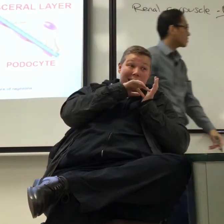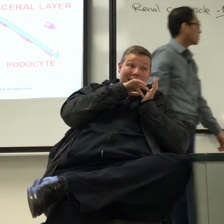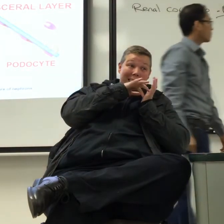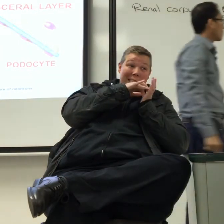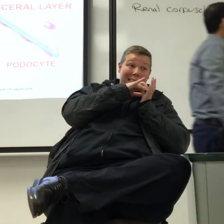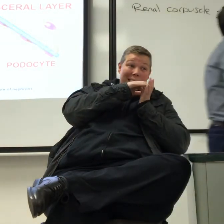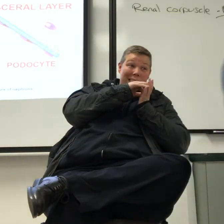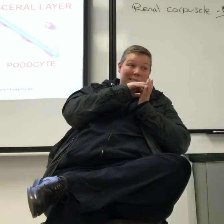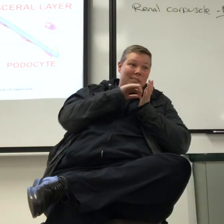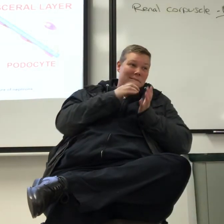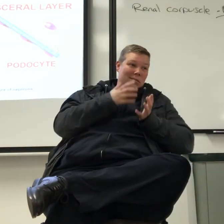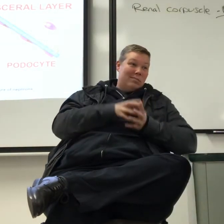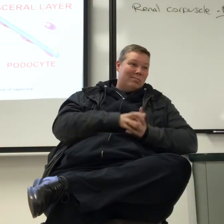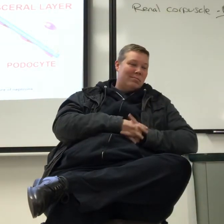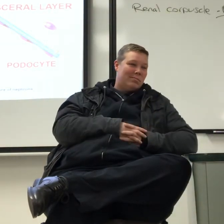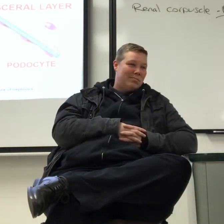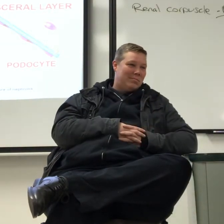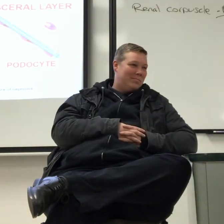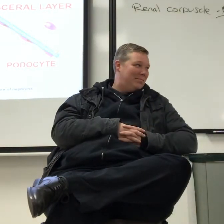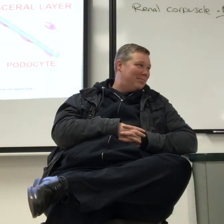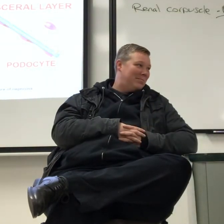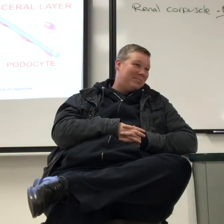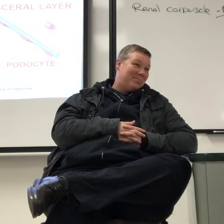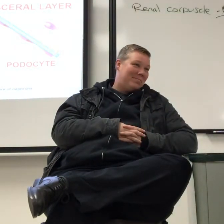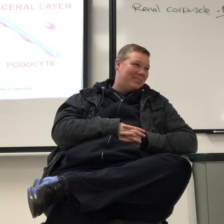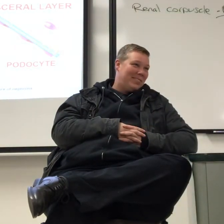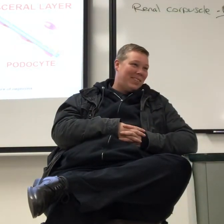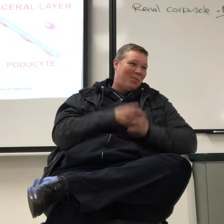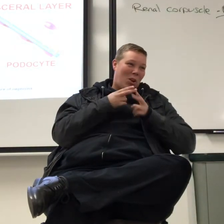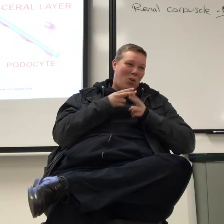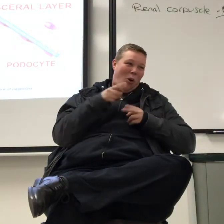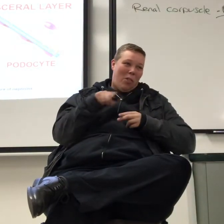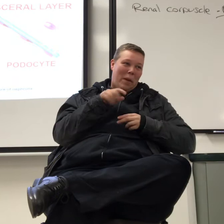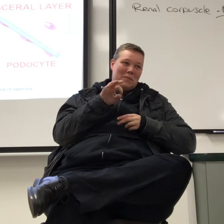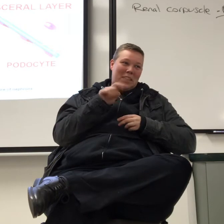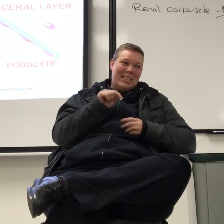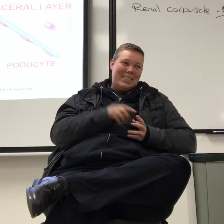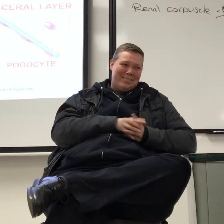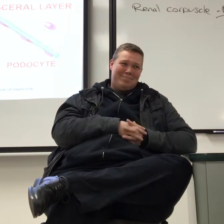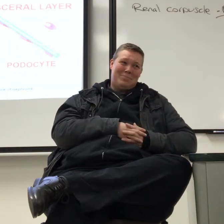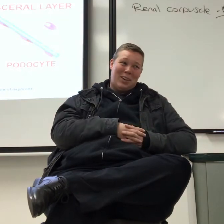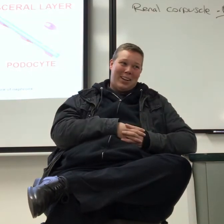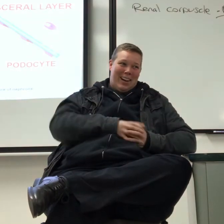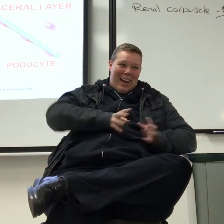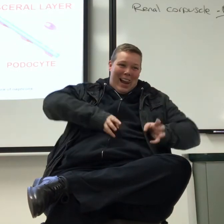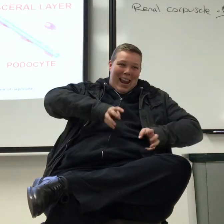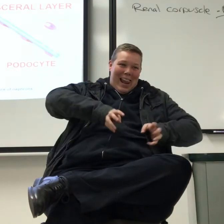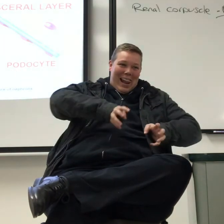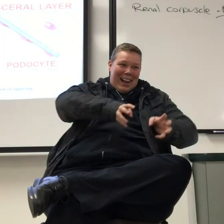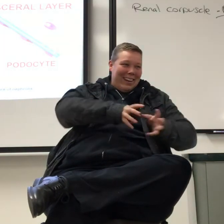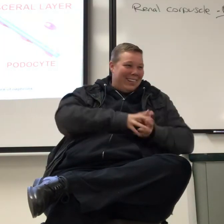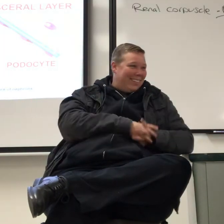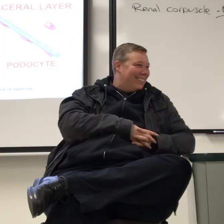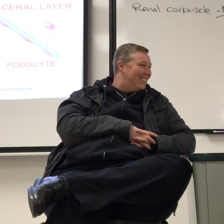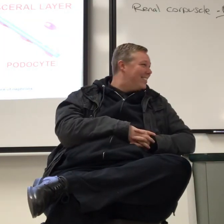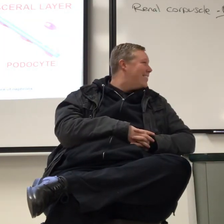processes. So I'll say podocytes with foot processes.